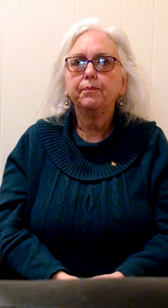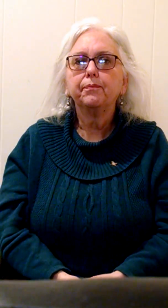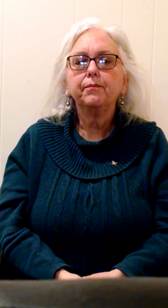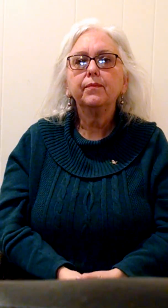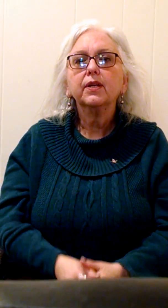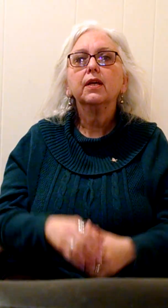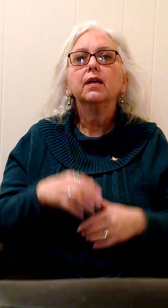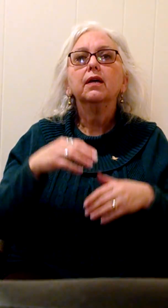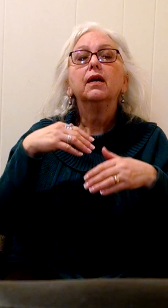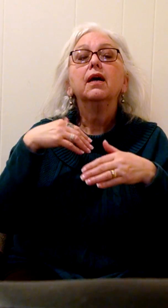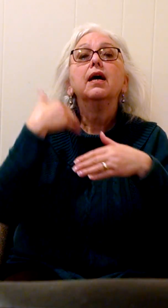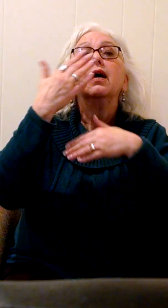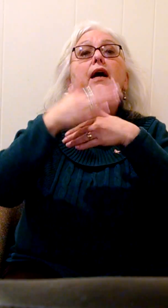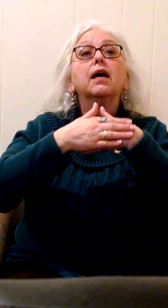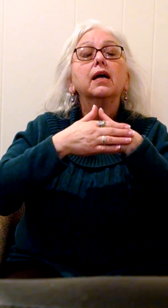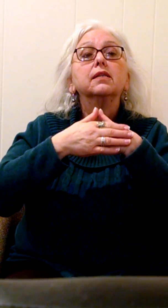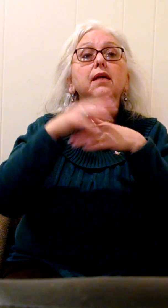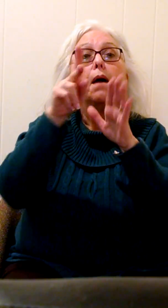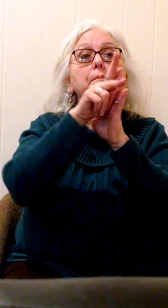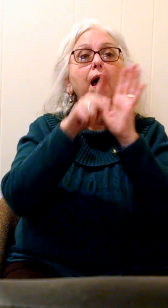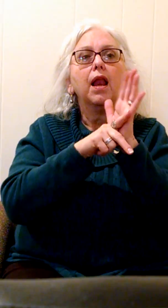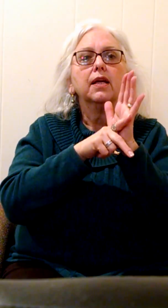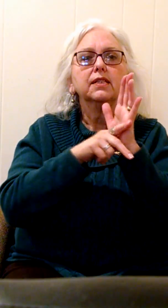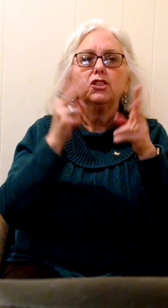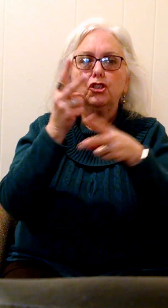The next policy is Supervision Guidelines.